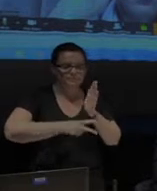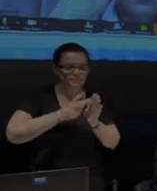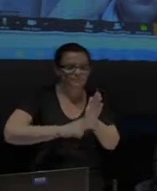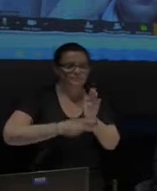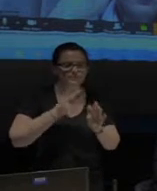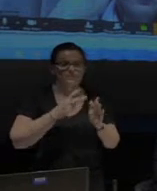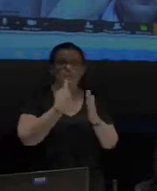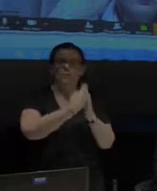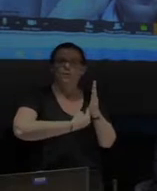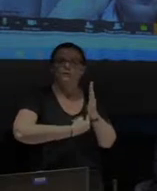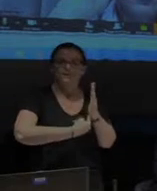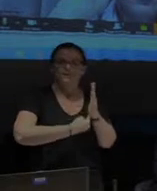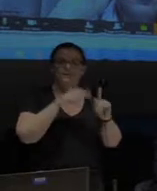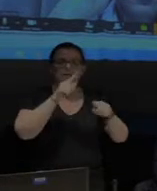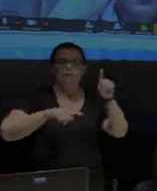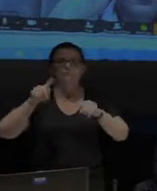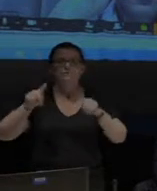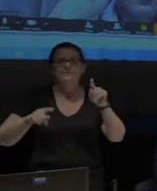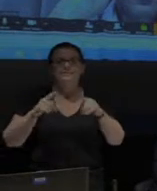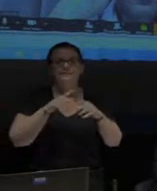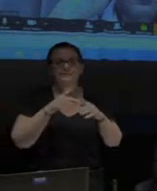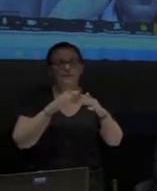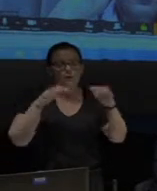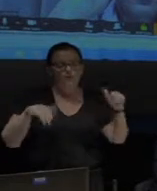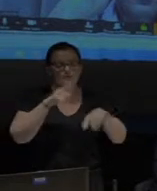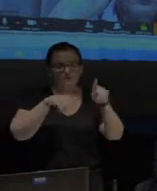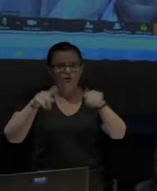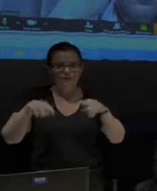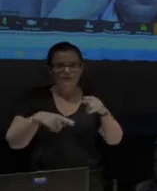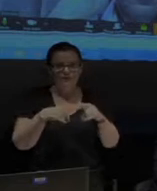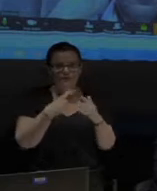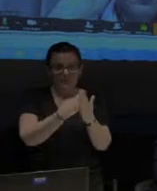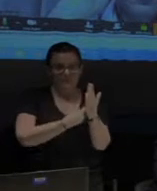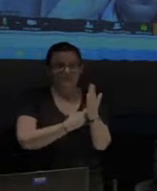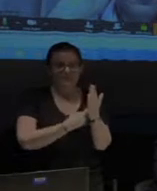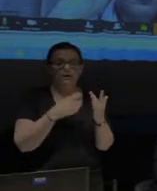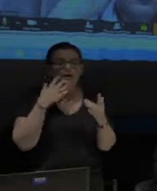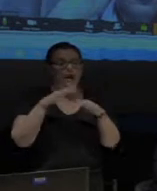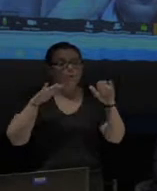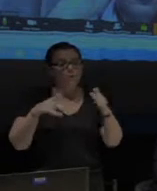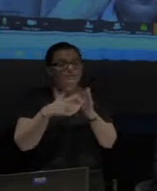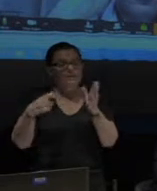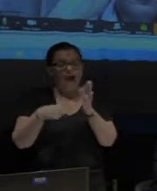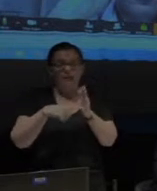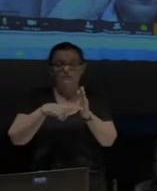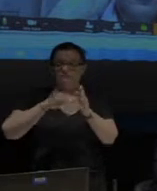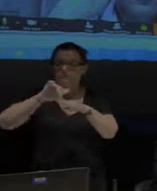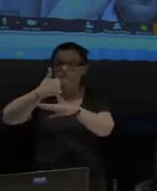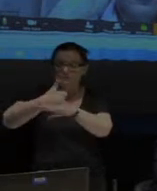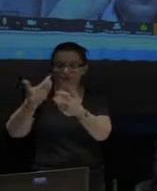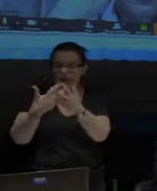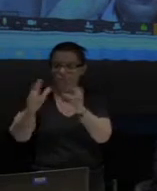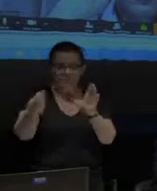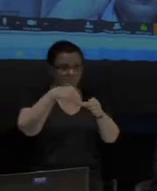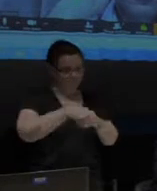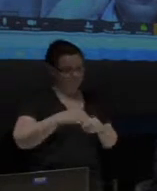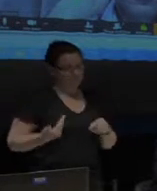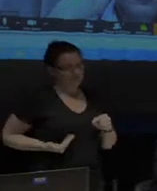these policies, equality and diversity policies. When the Equality Act came into being, how were we going to implement that